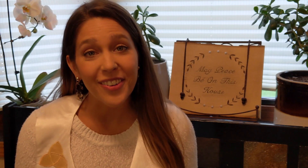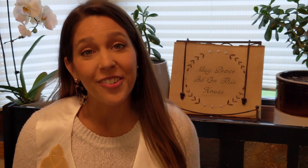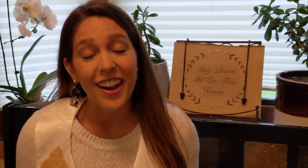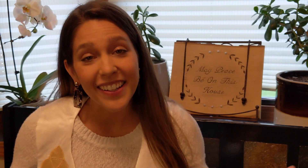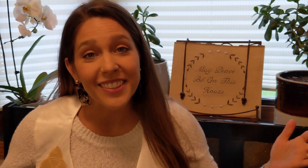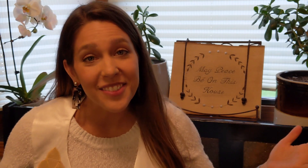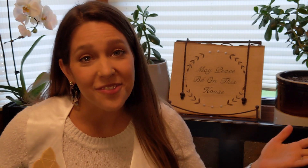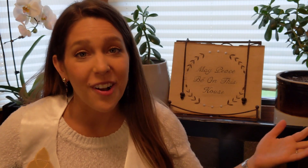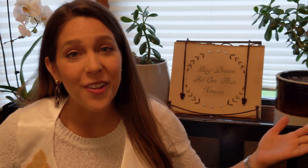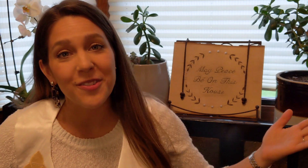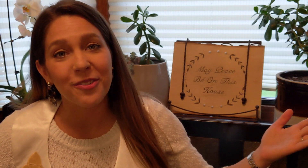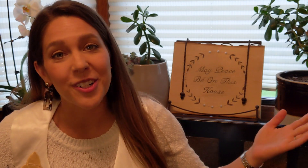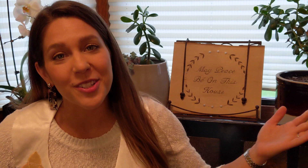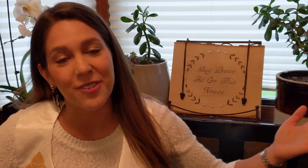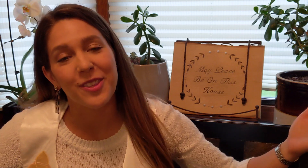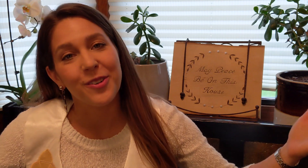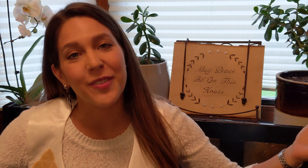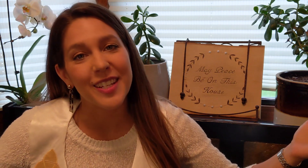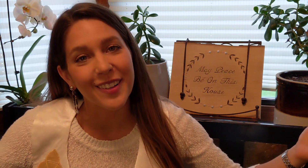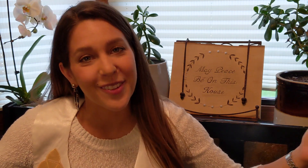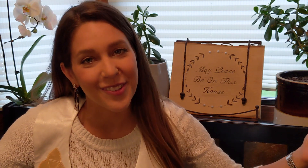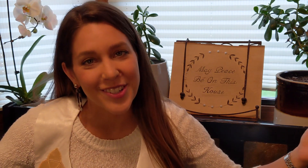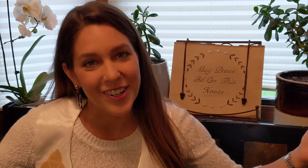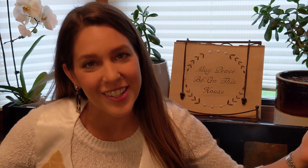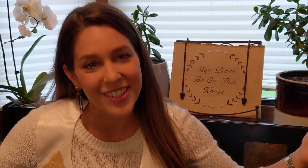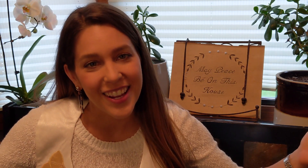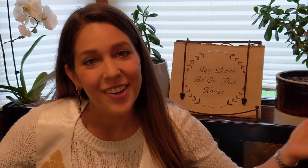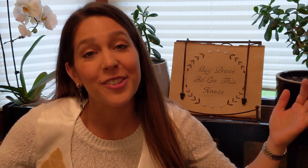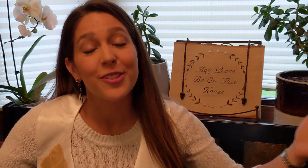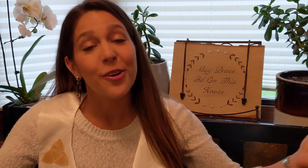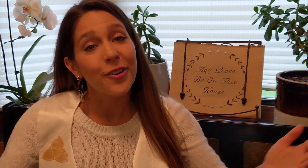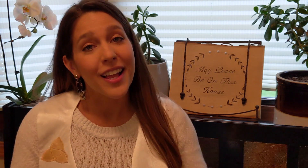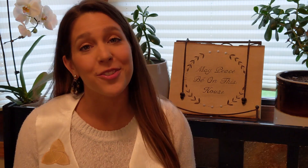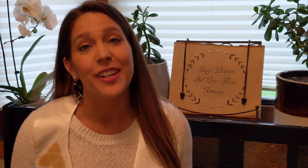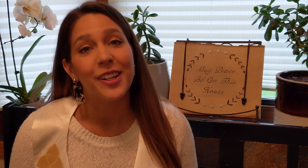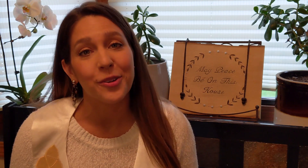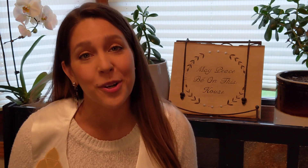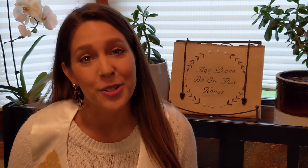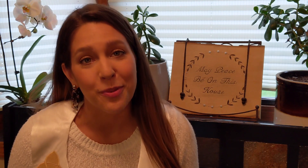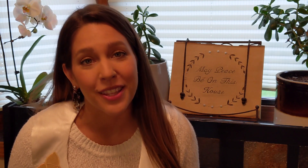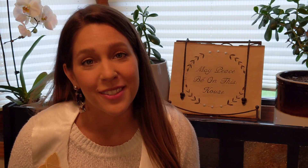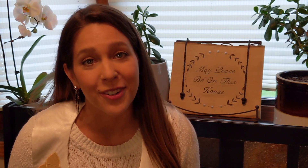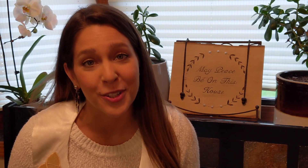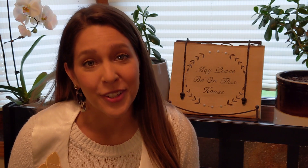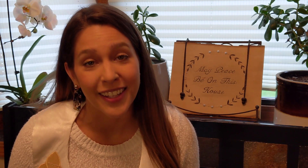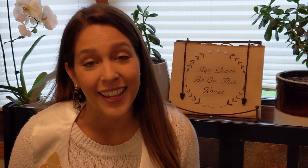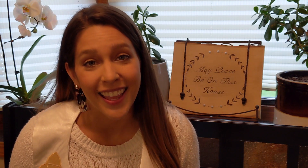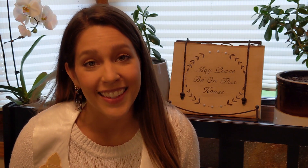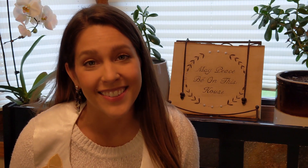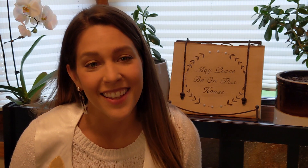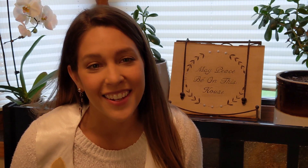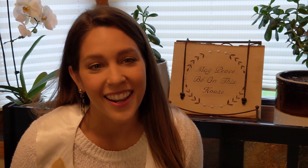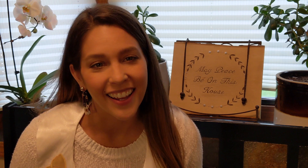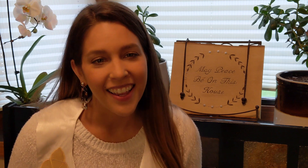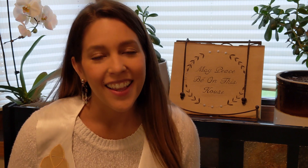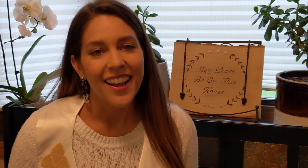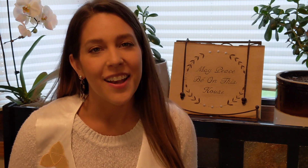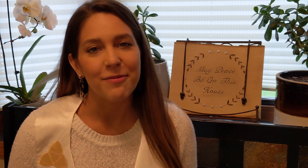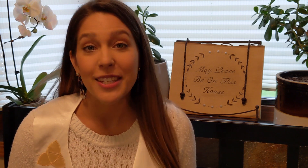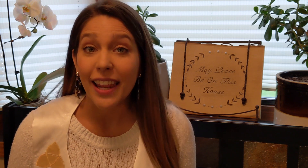Right, good morning, everyone. Welcome to worship with Normandale Lutheran Church. We're so glad you're here to worship with us virtually again this